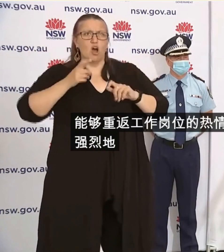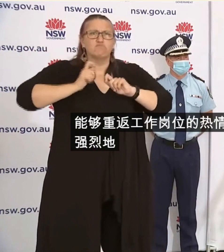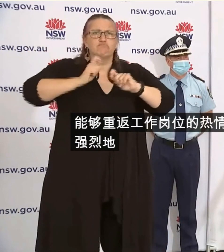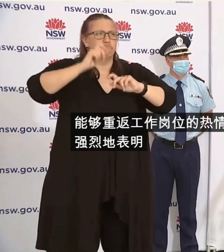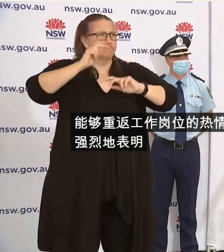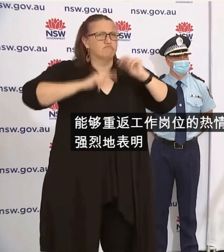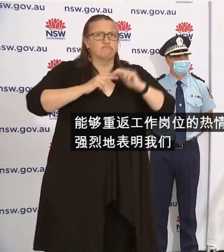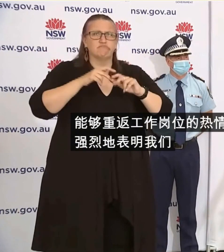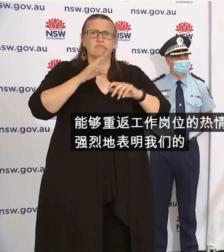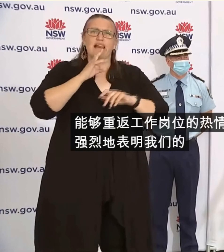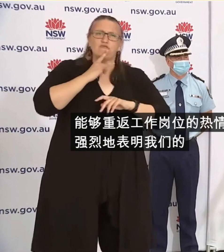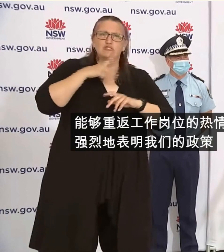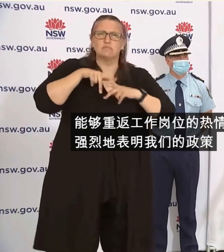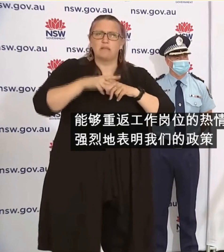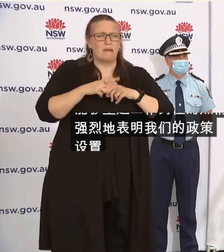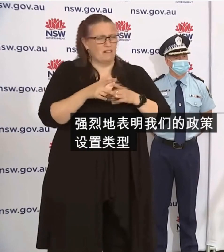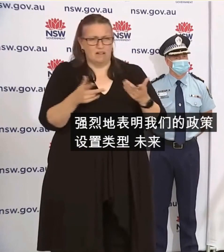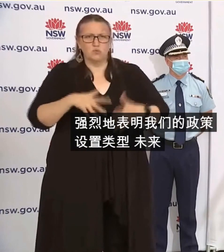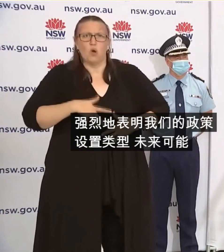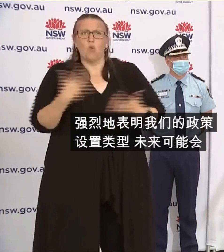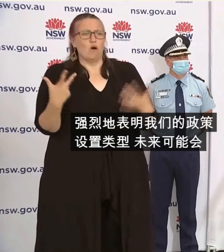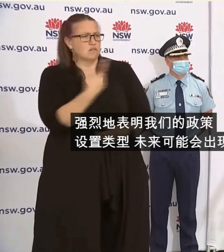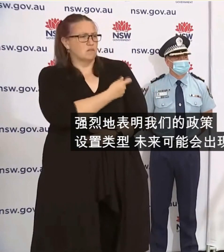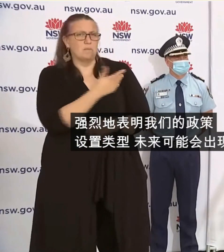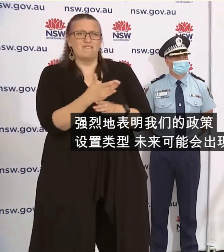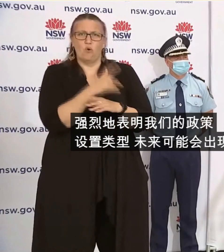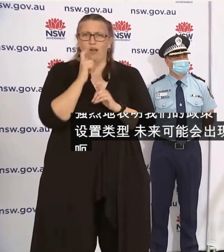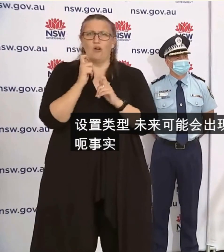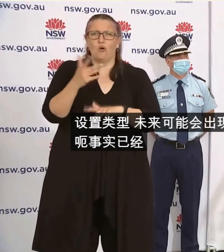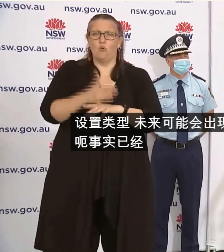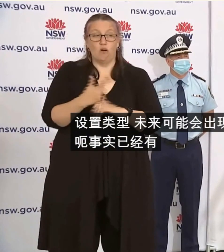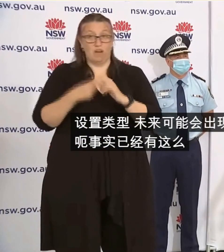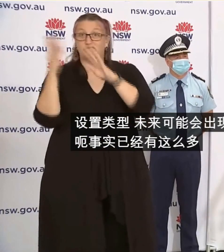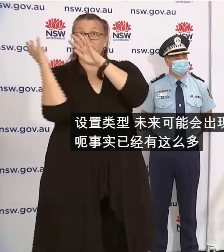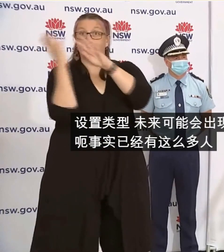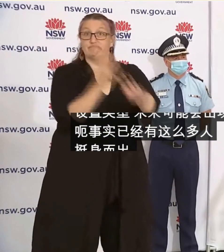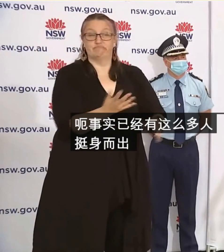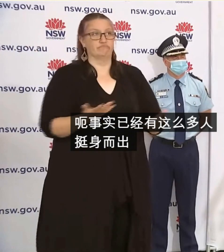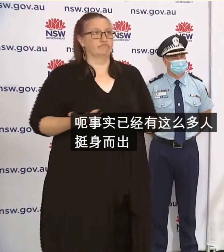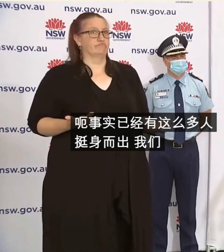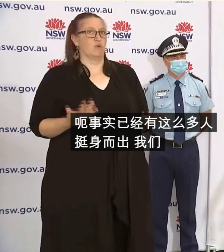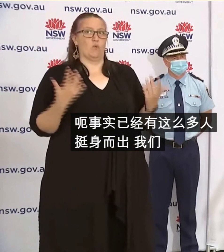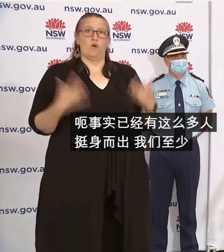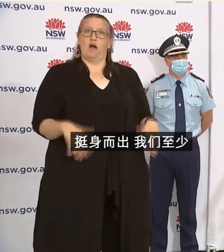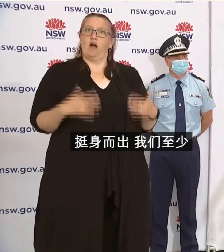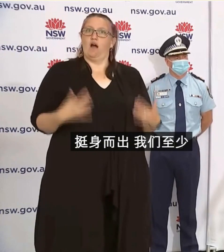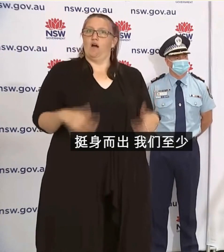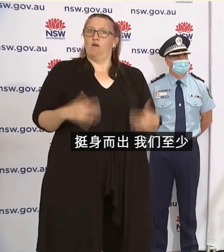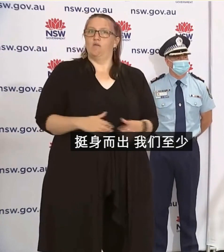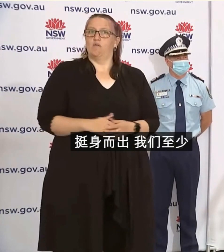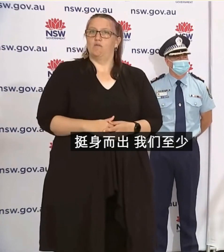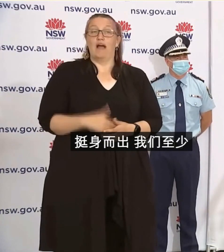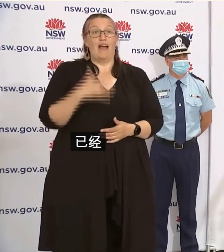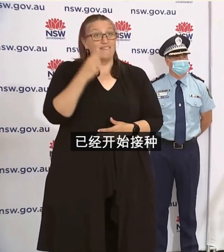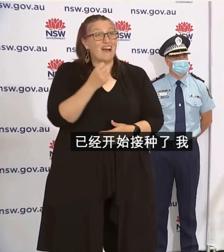very strong indication of the type of policy settings we might follow in the future. The fact that so many have come forward already, we're putting on at least, I